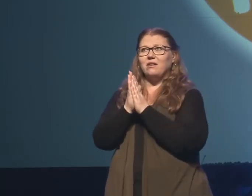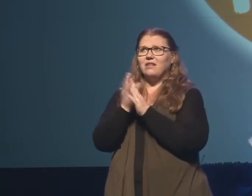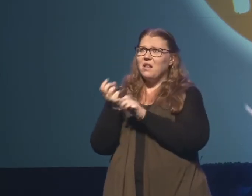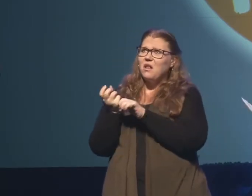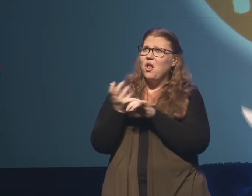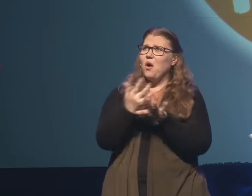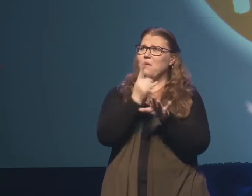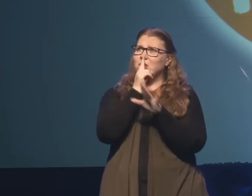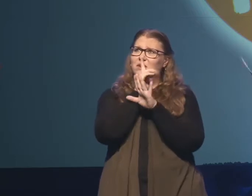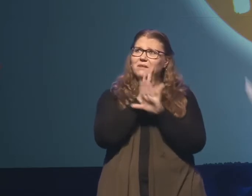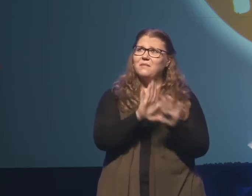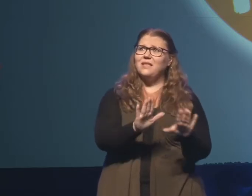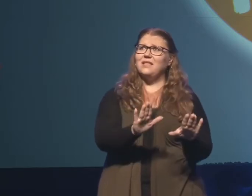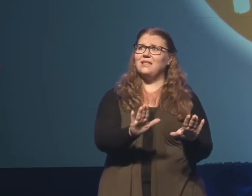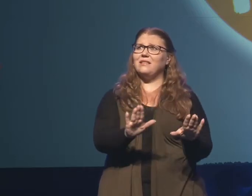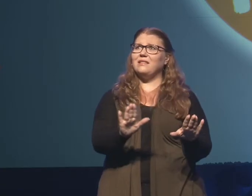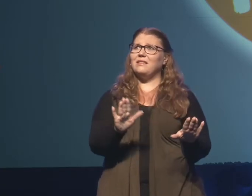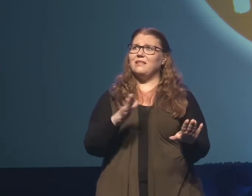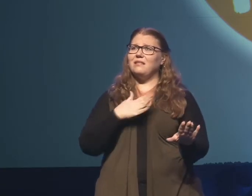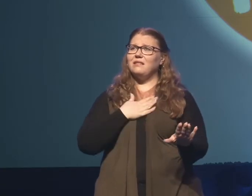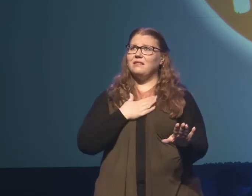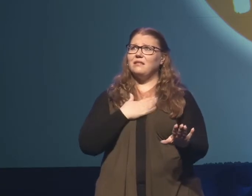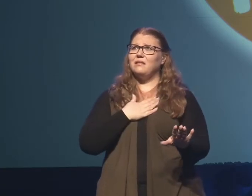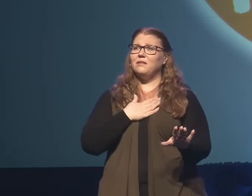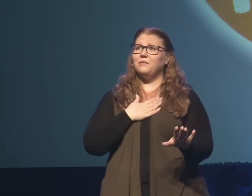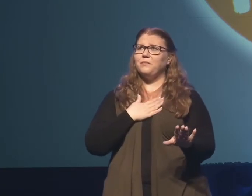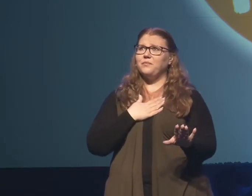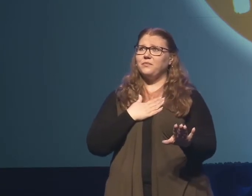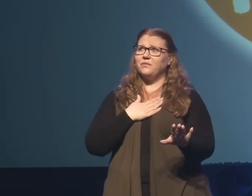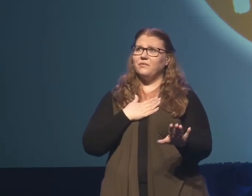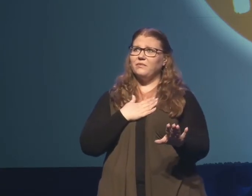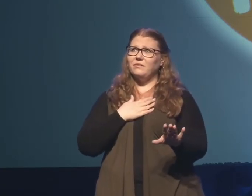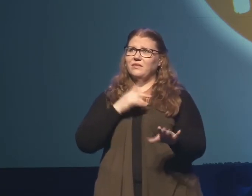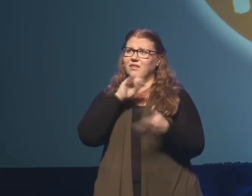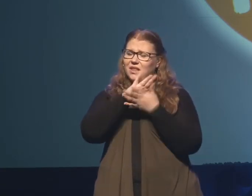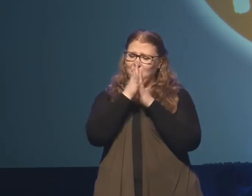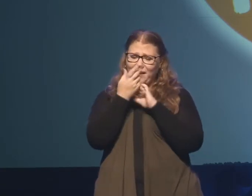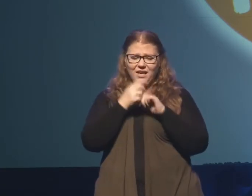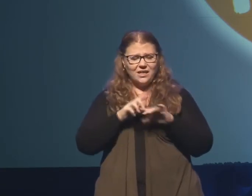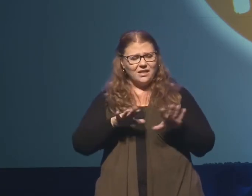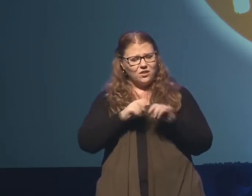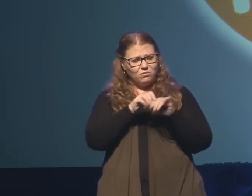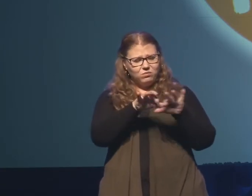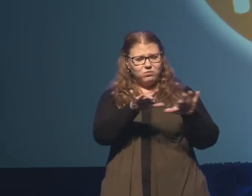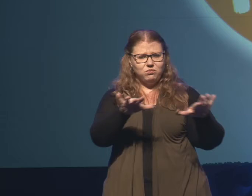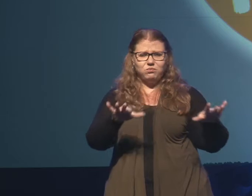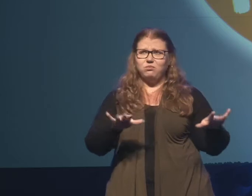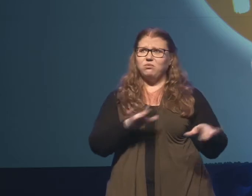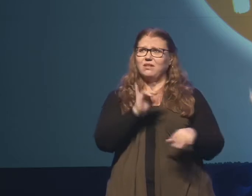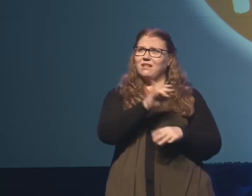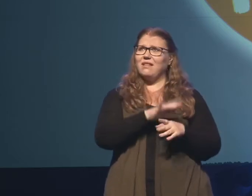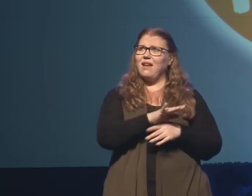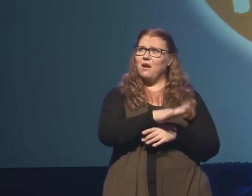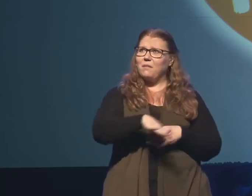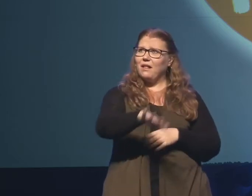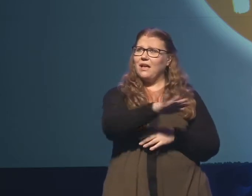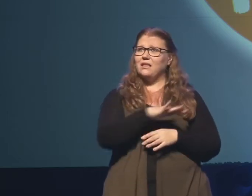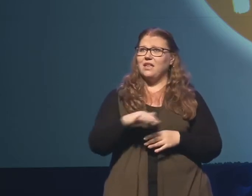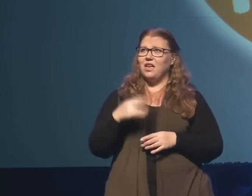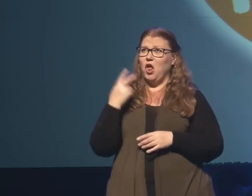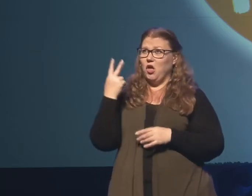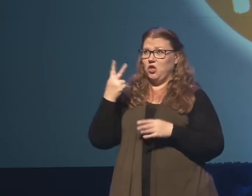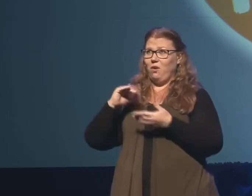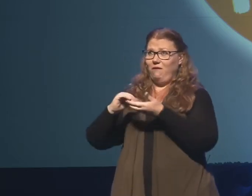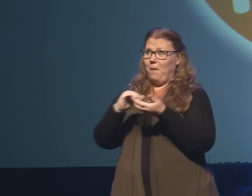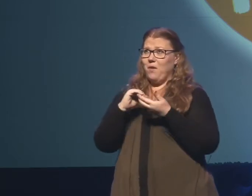peace. Bring peace to that war-torn place. Pray for two of our own partners over